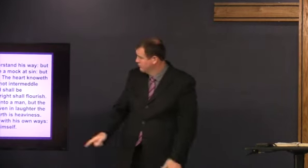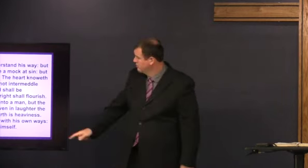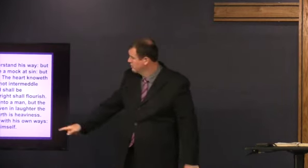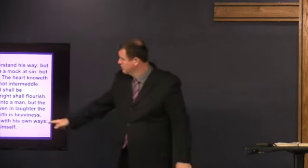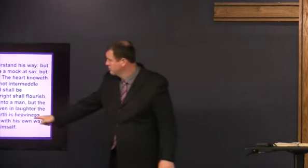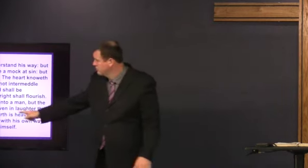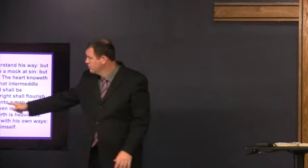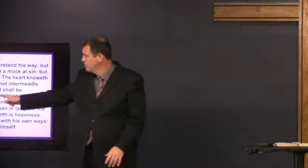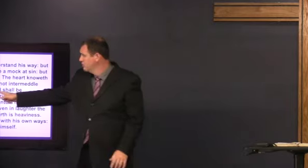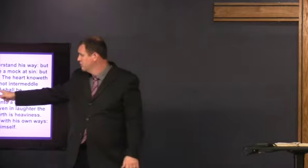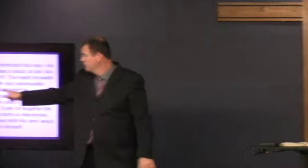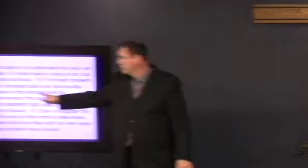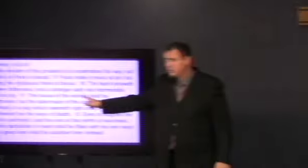Solomon was writing this,